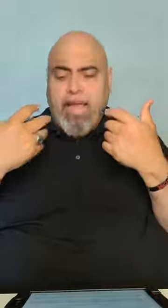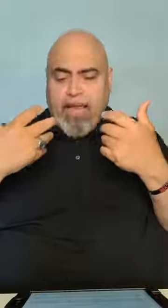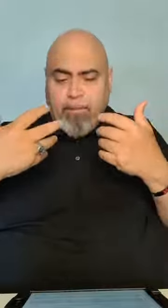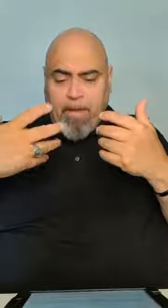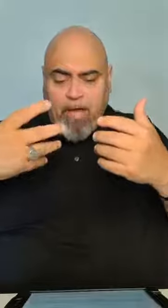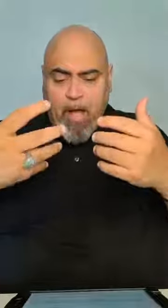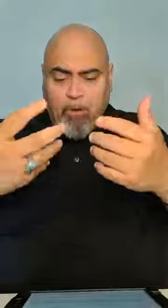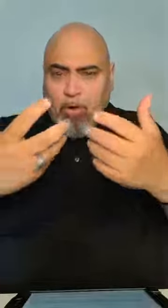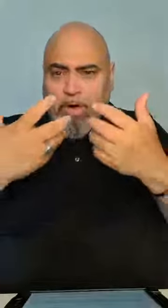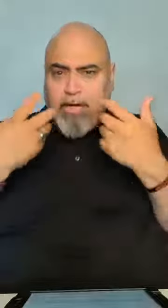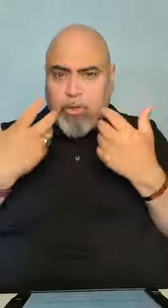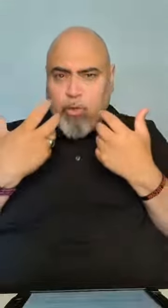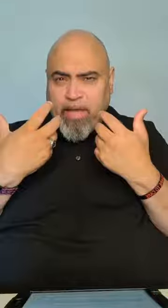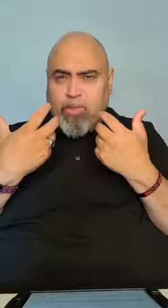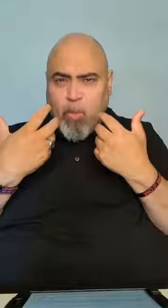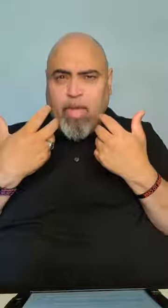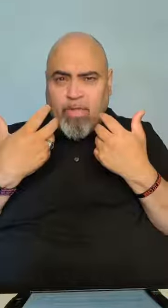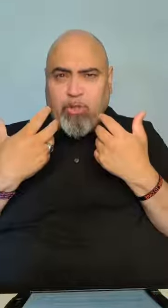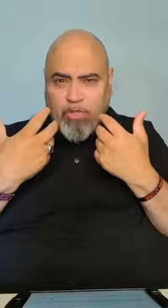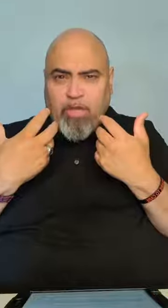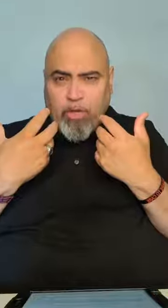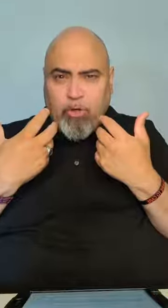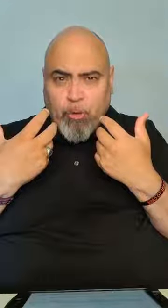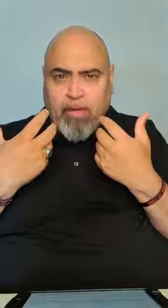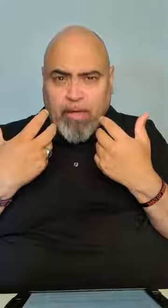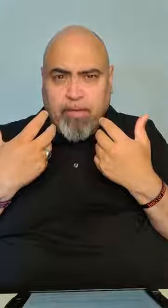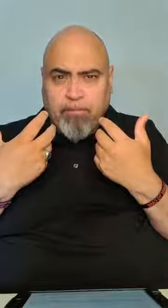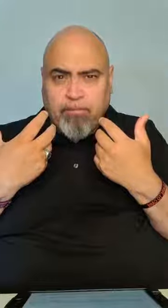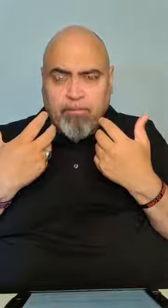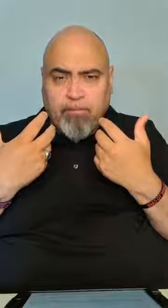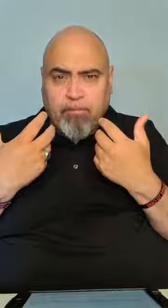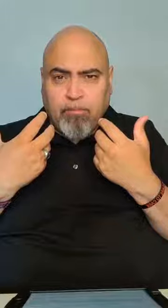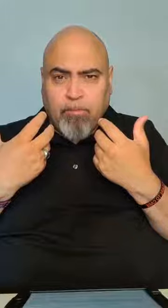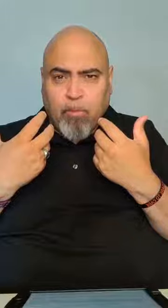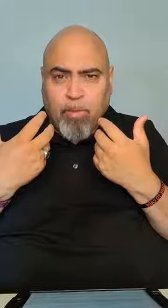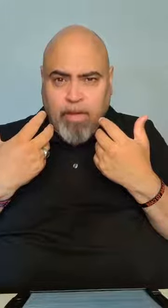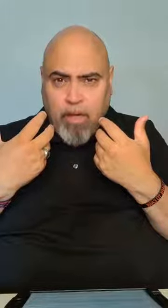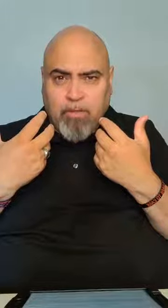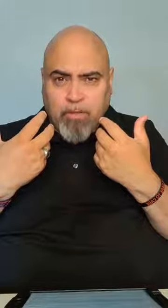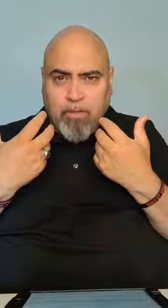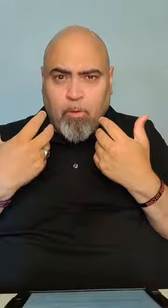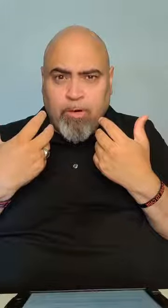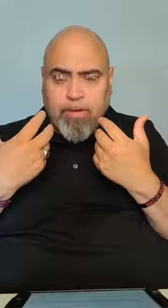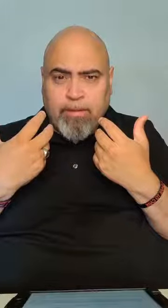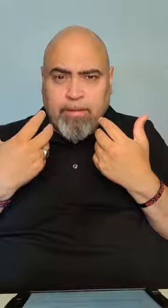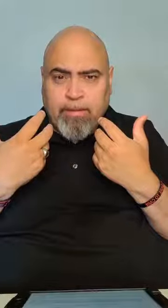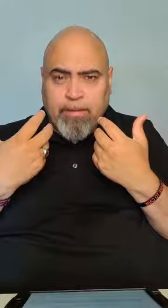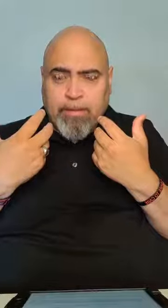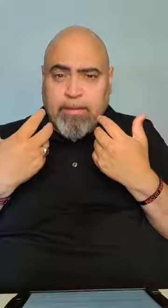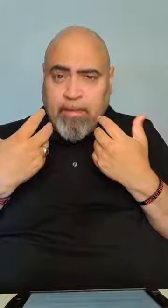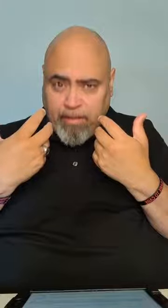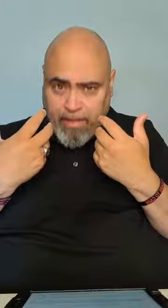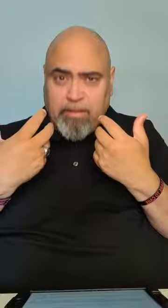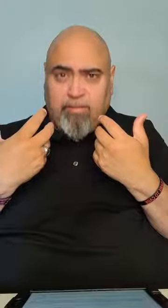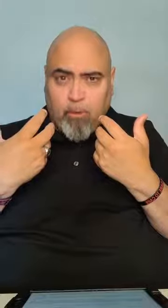And about how you're not doing as well as you think you're doing when it comes to the Lord, to the things of the